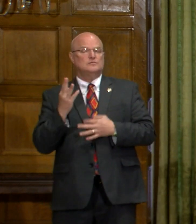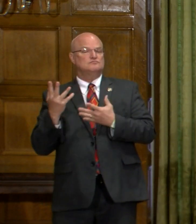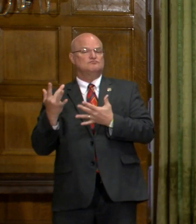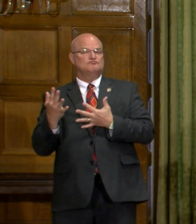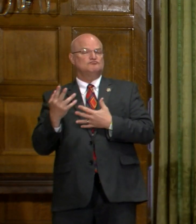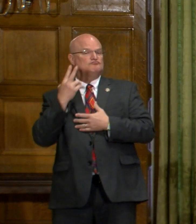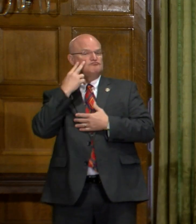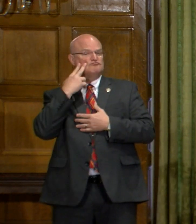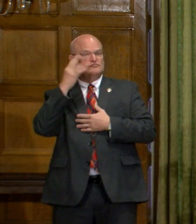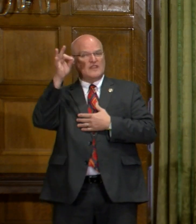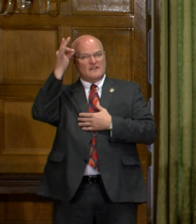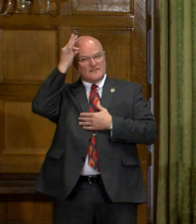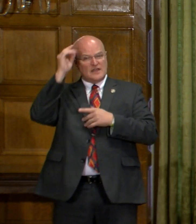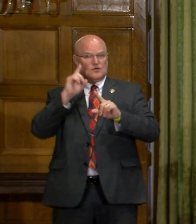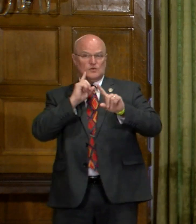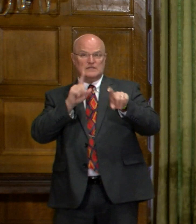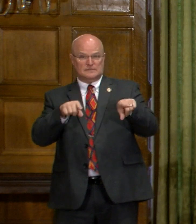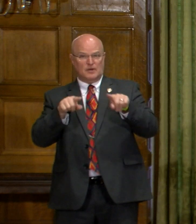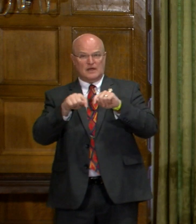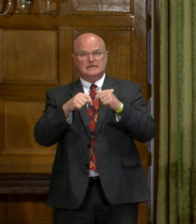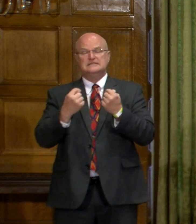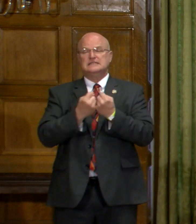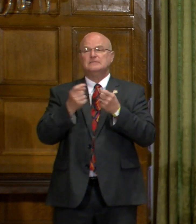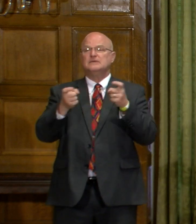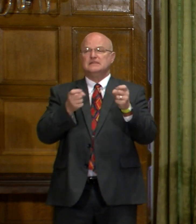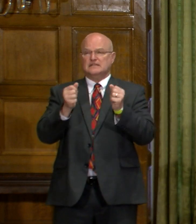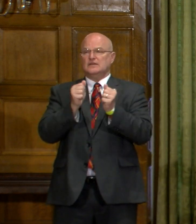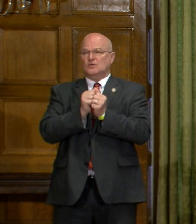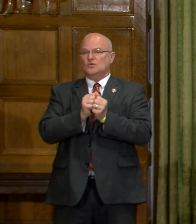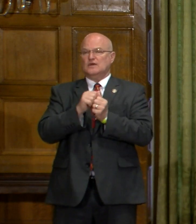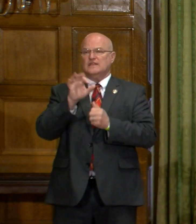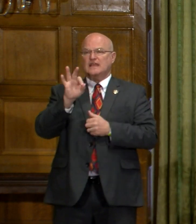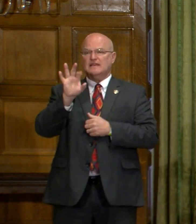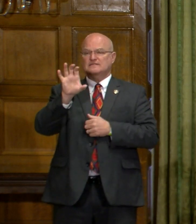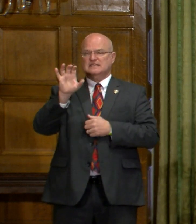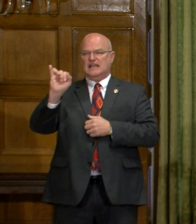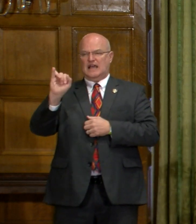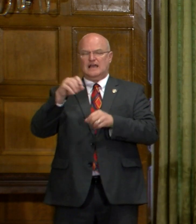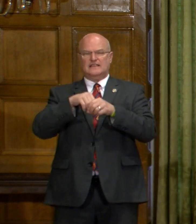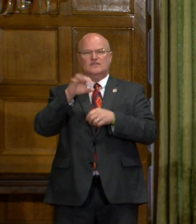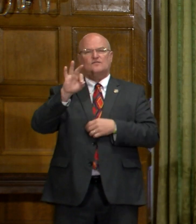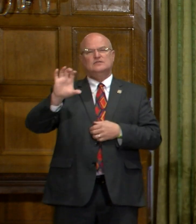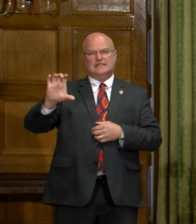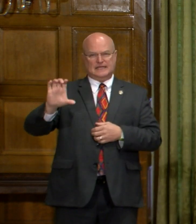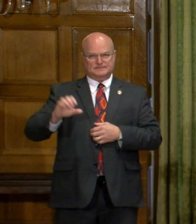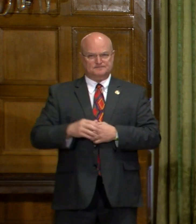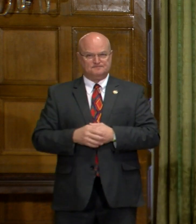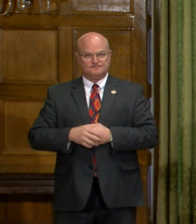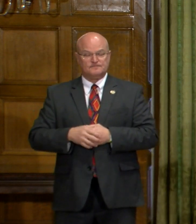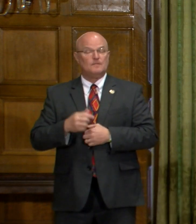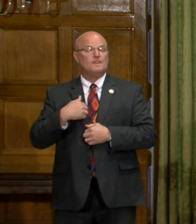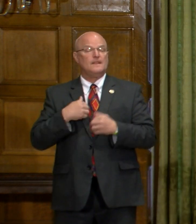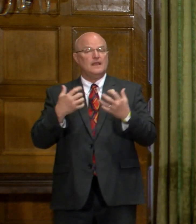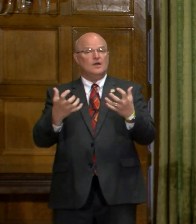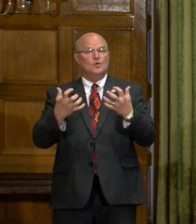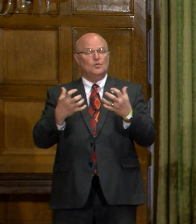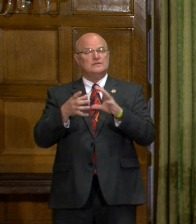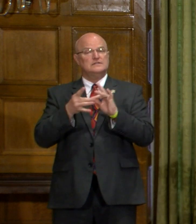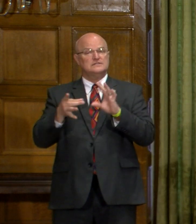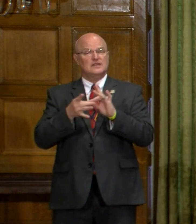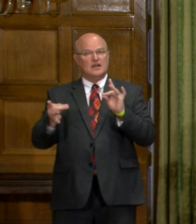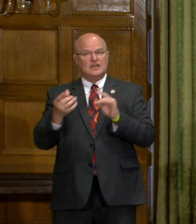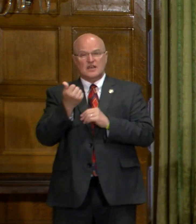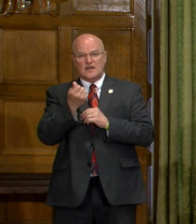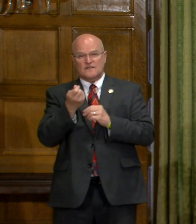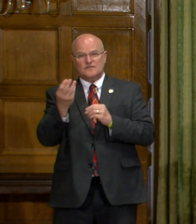by and let the federal response deal with the FCI in Forest City. I did want to cover a